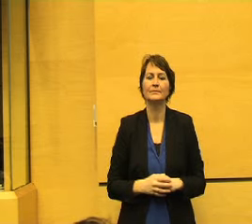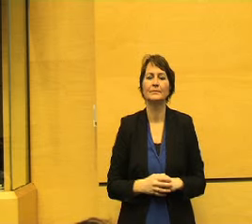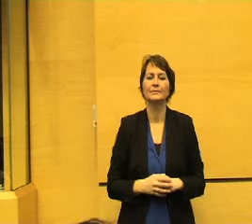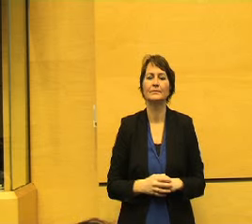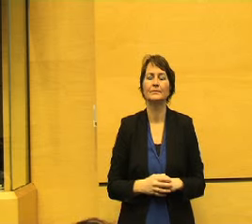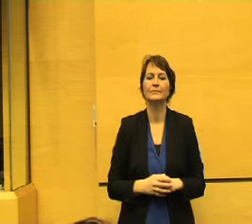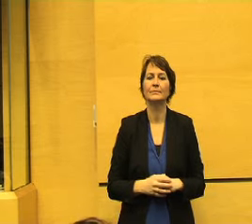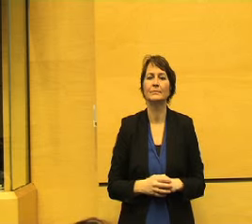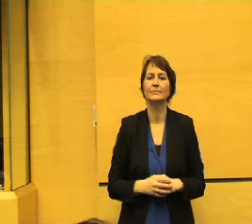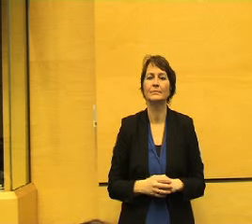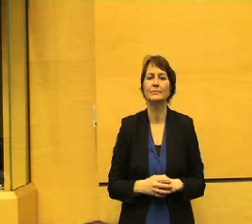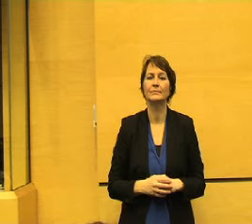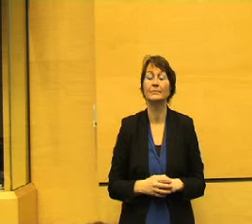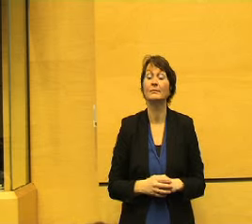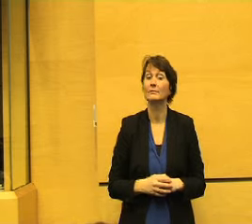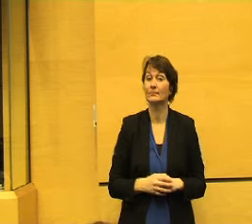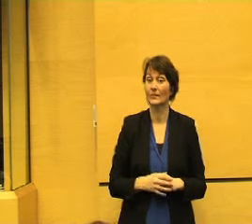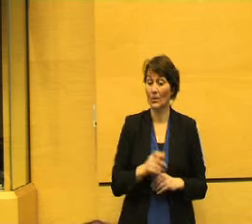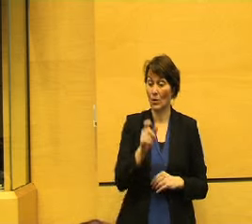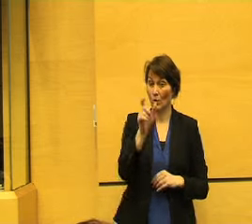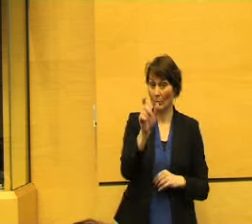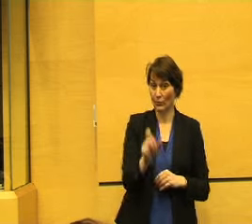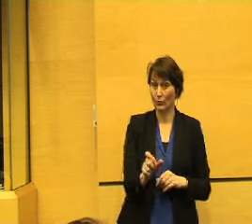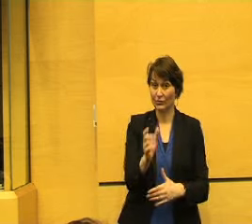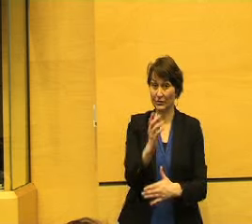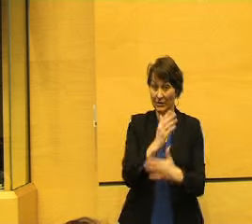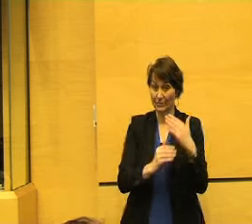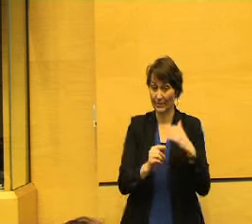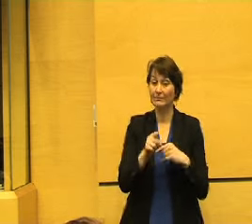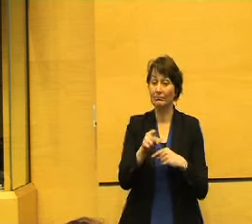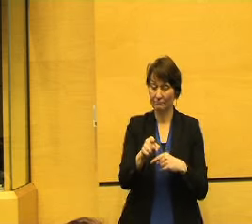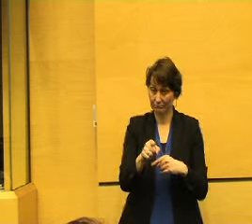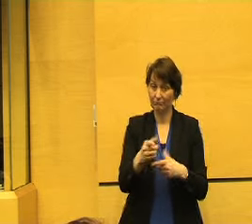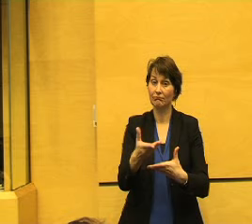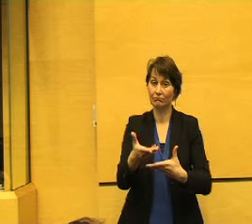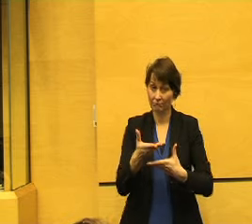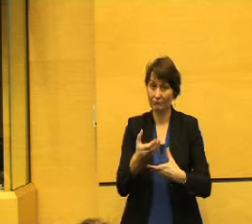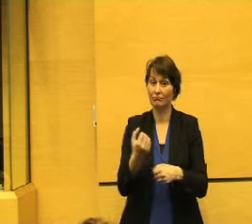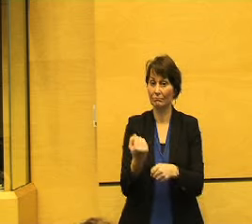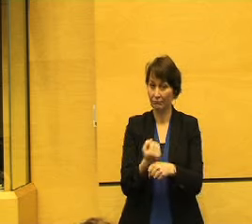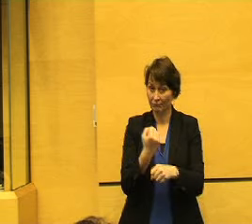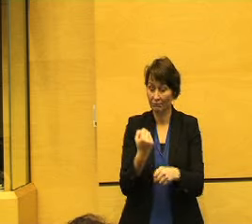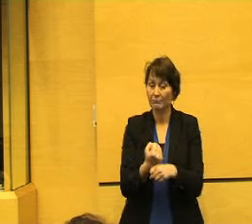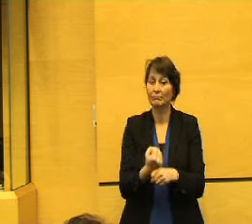if a person with a disability becomes employed,